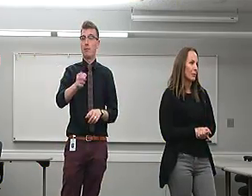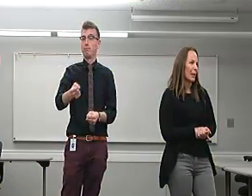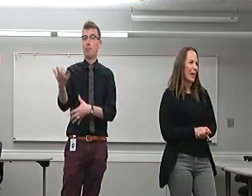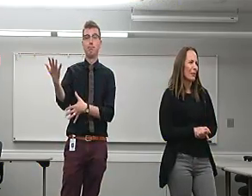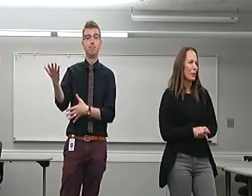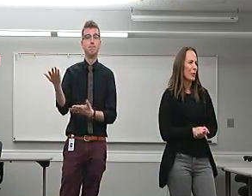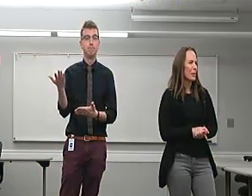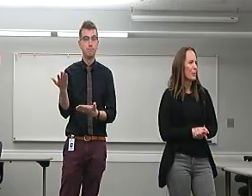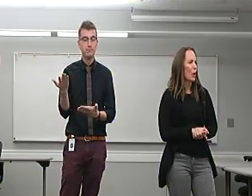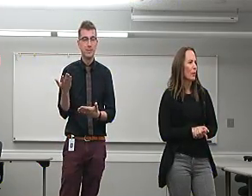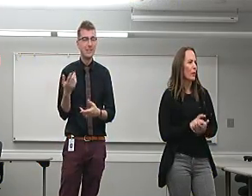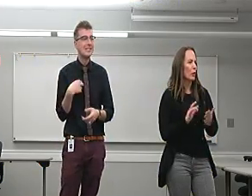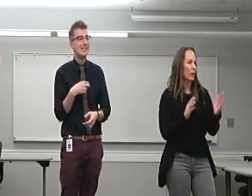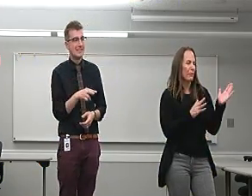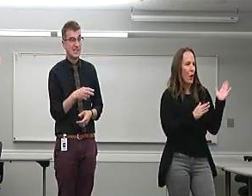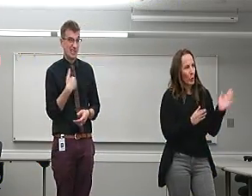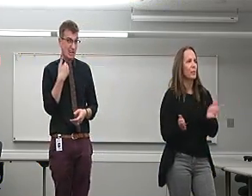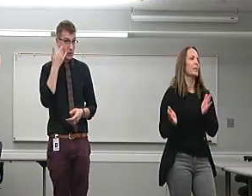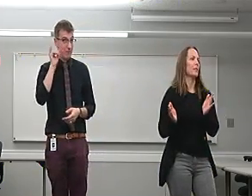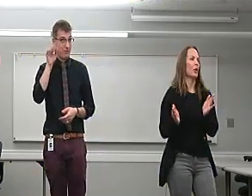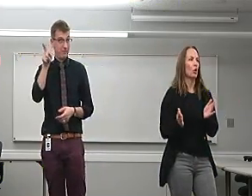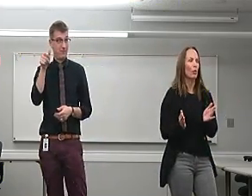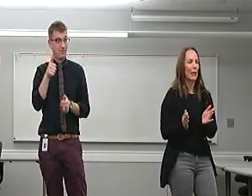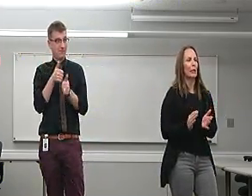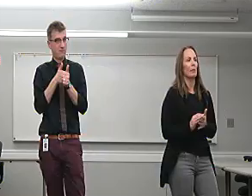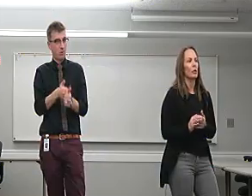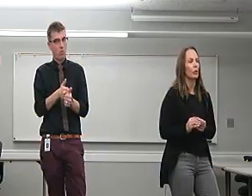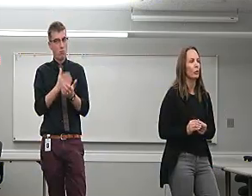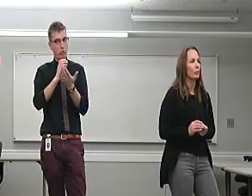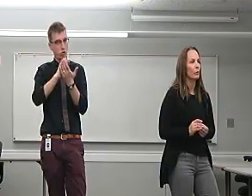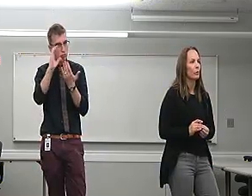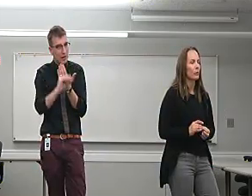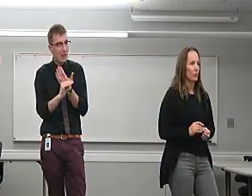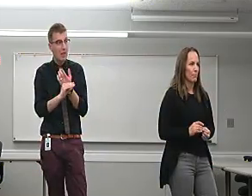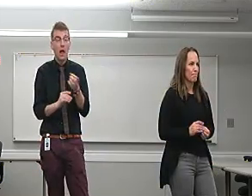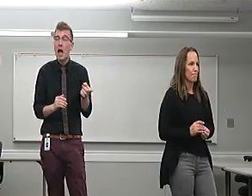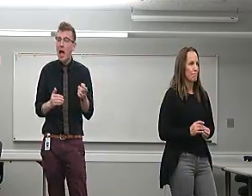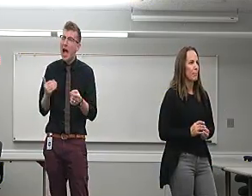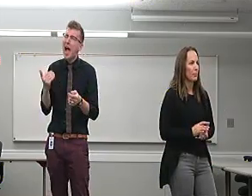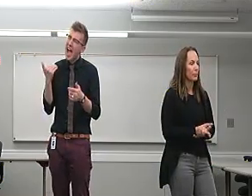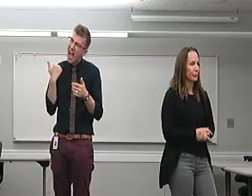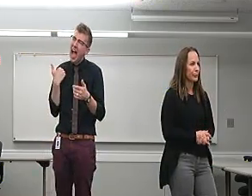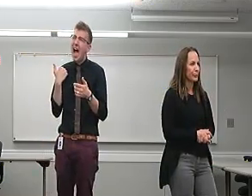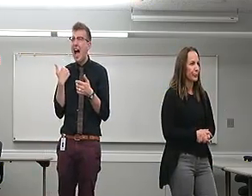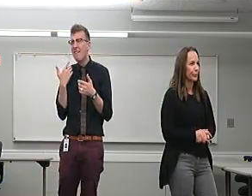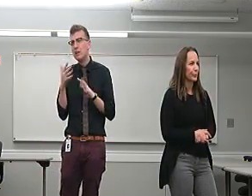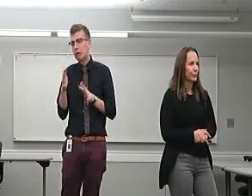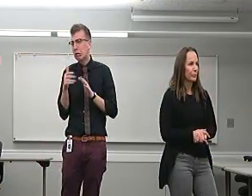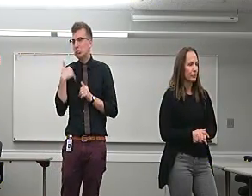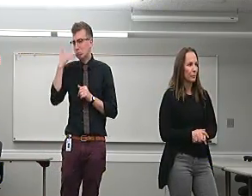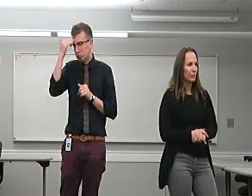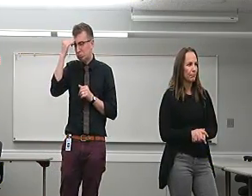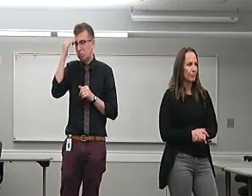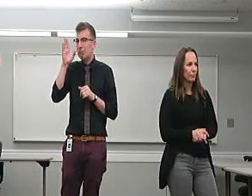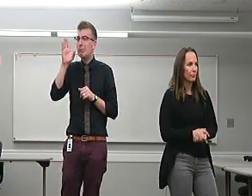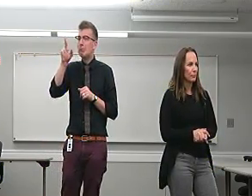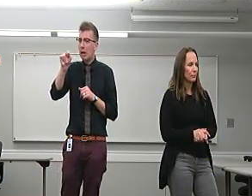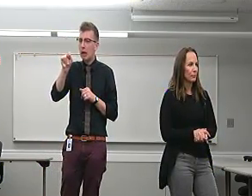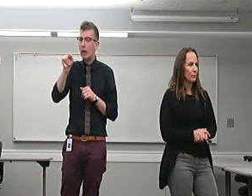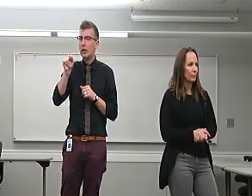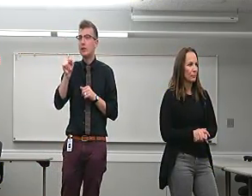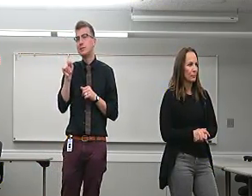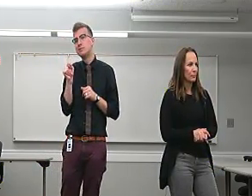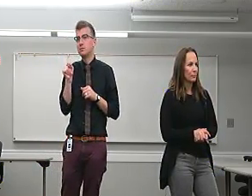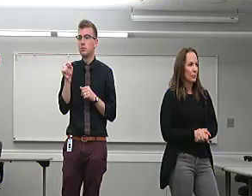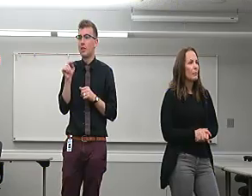a part of they follow a specific curriculum too. they do follow a specific curriculum, but that's part of it.